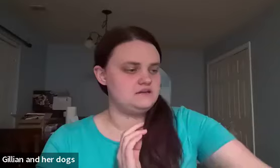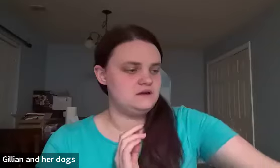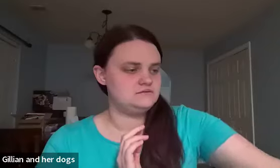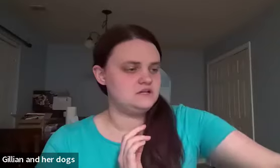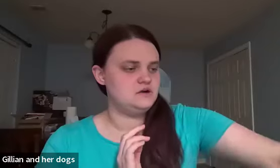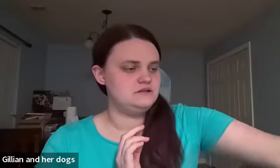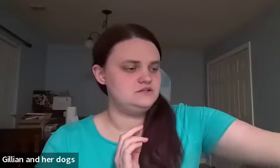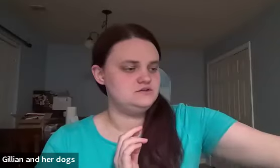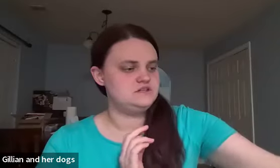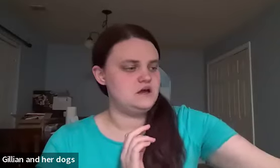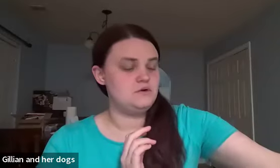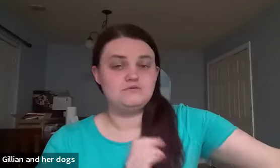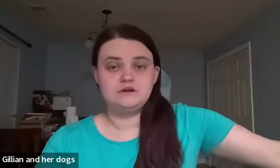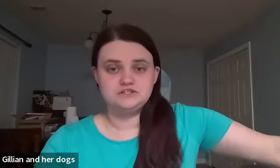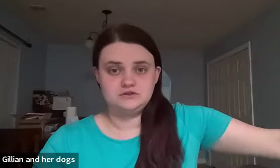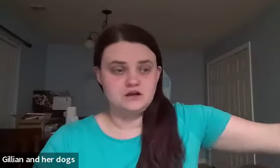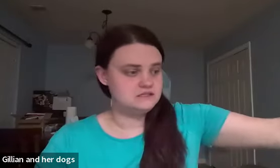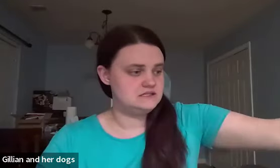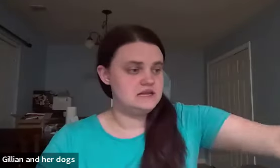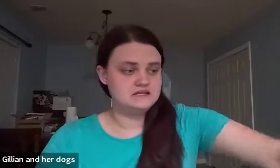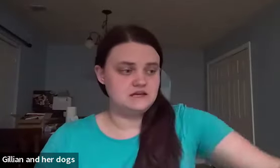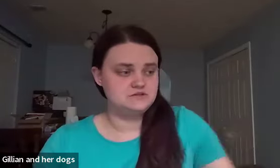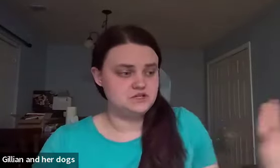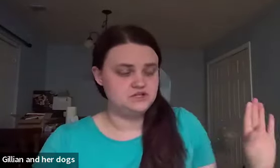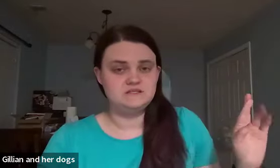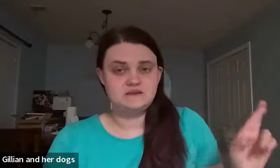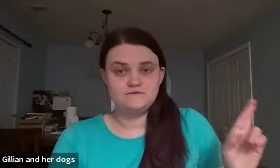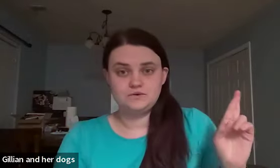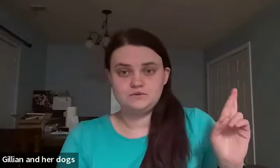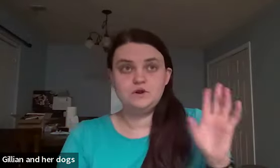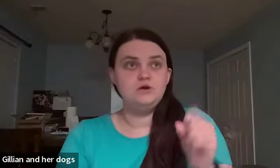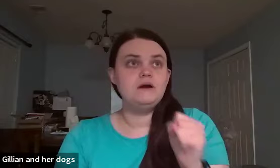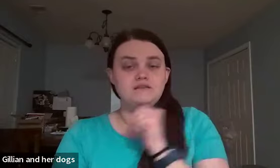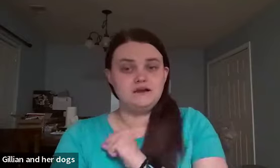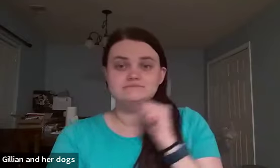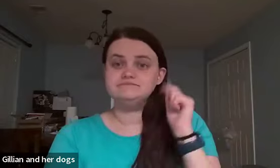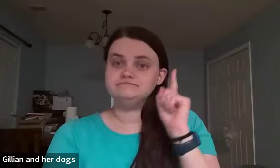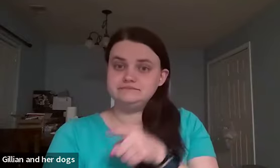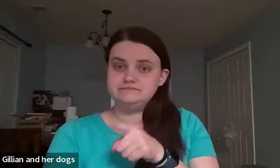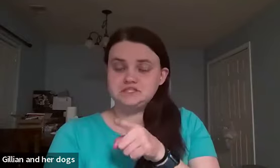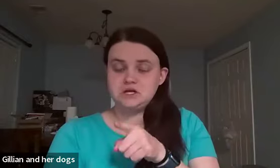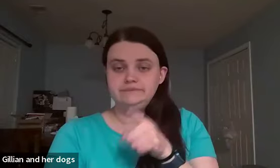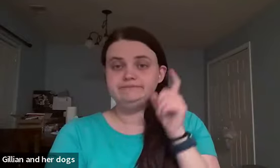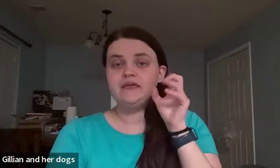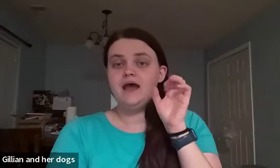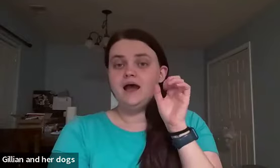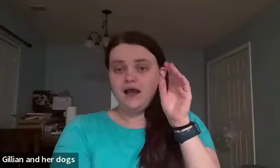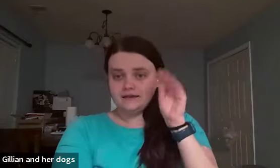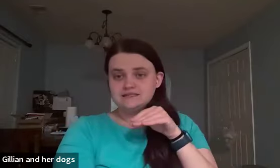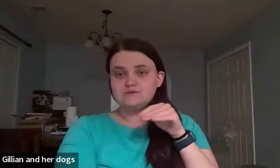That's right. I was going to go into some restaurants. The next sign I was going to do is the sign for, nope, I lied. Sorry. I said